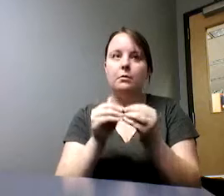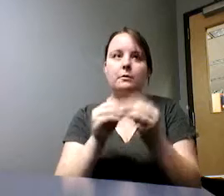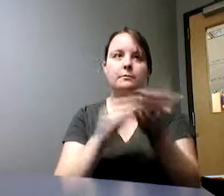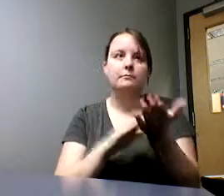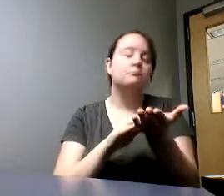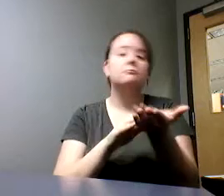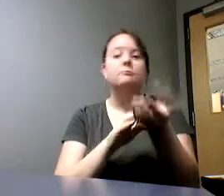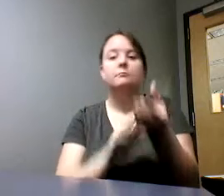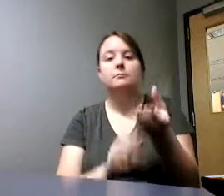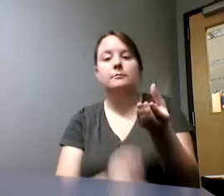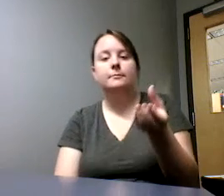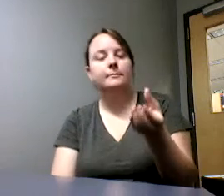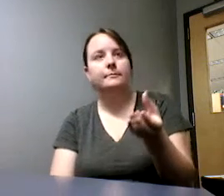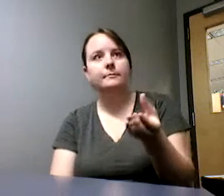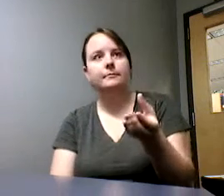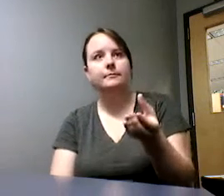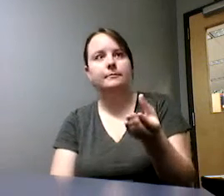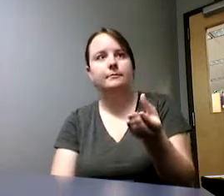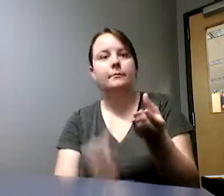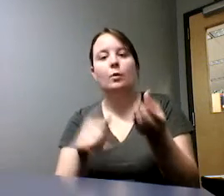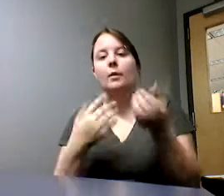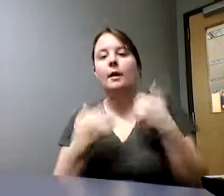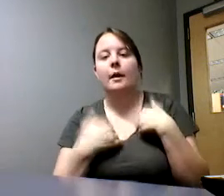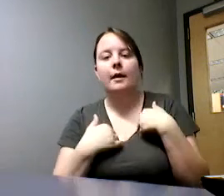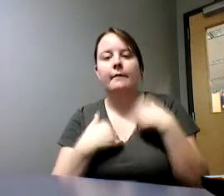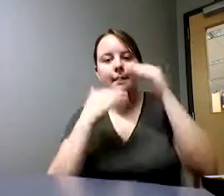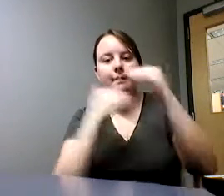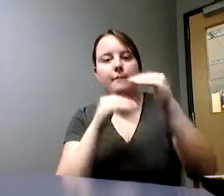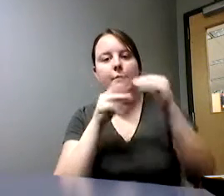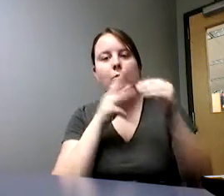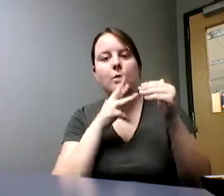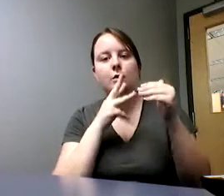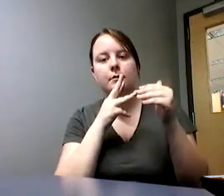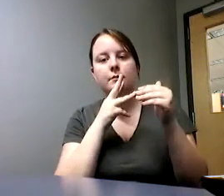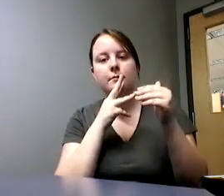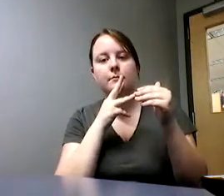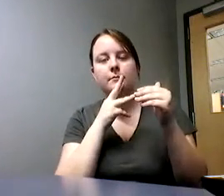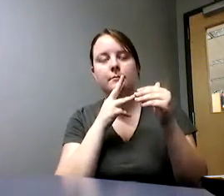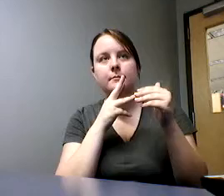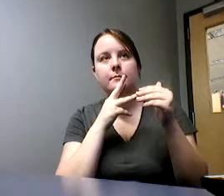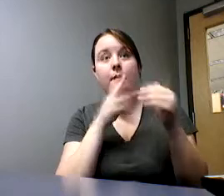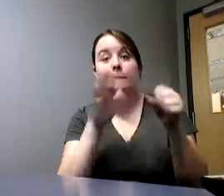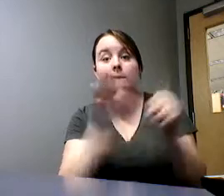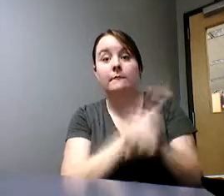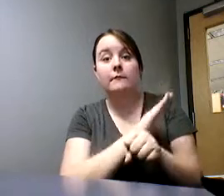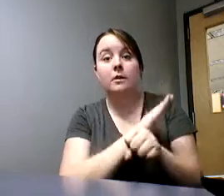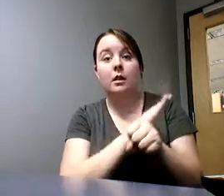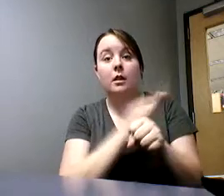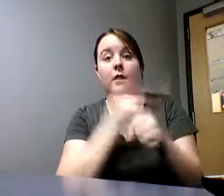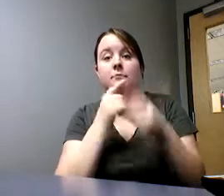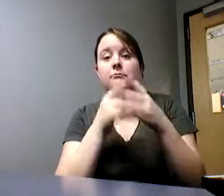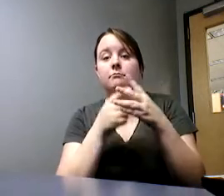So it's only holding a certain amount of water, and eventually it's going to start giving some of that off. Other things you can describe as being